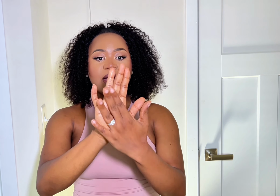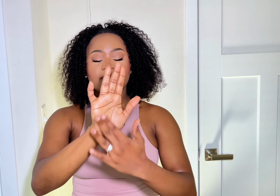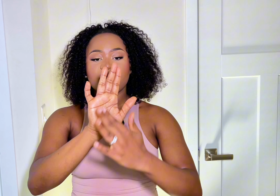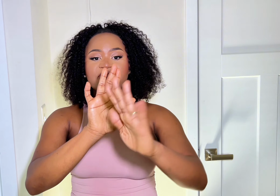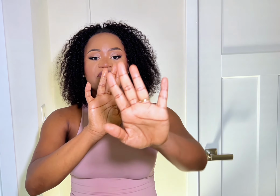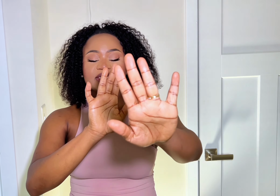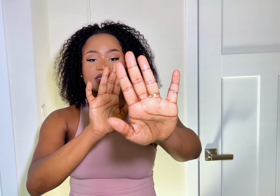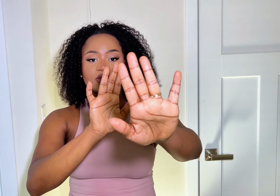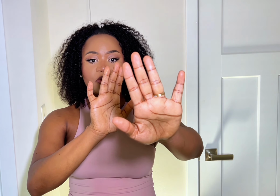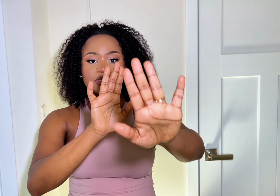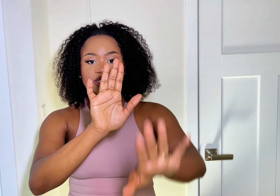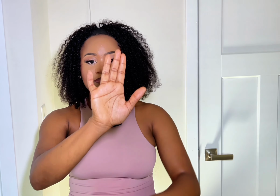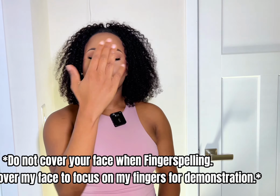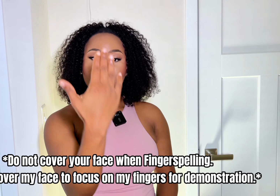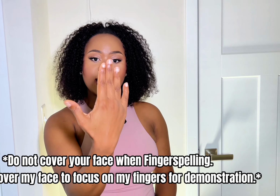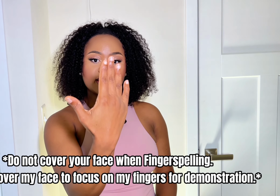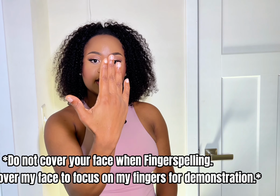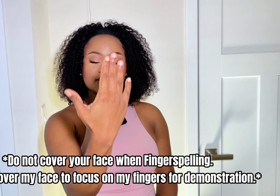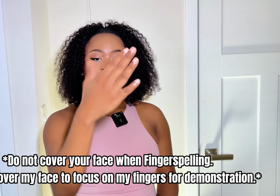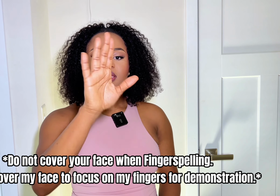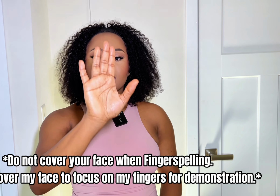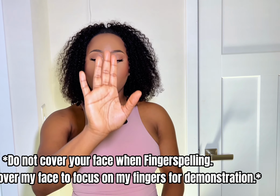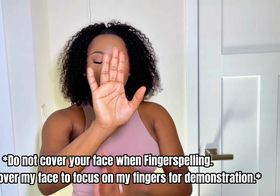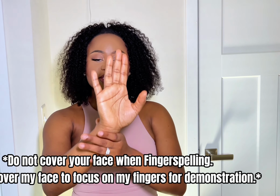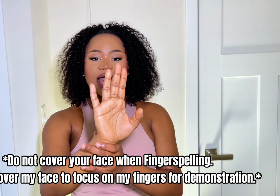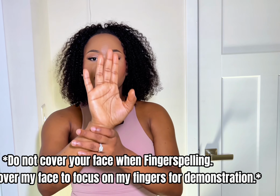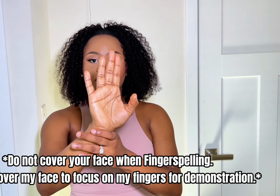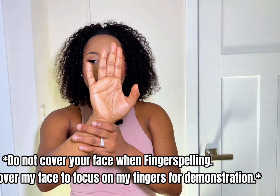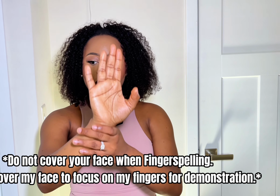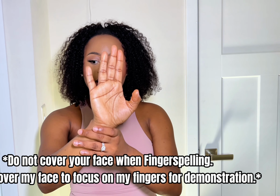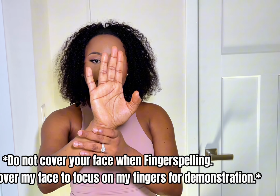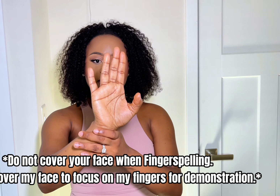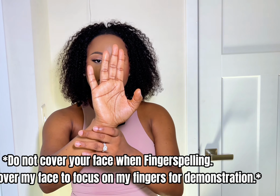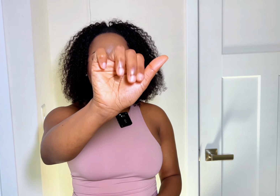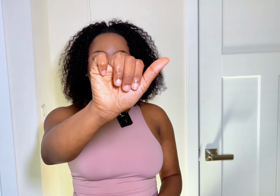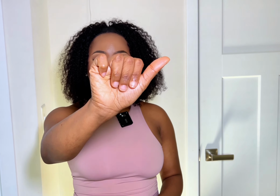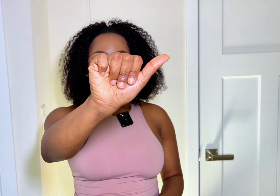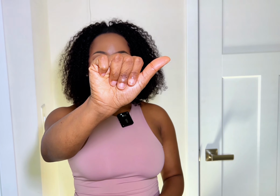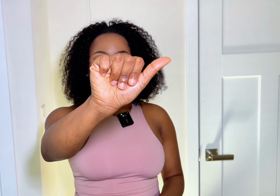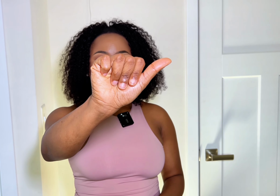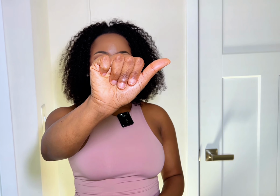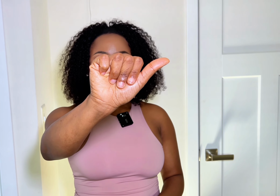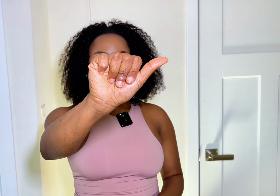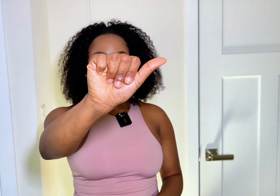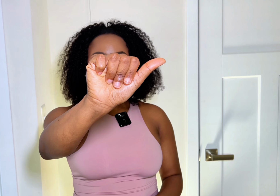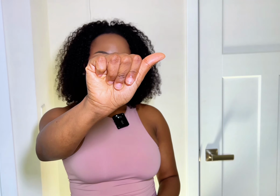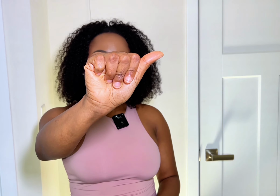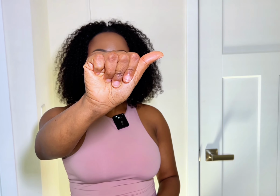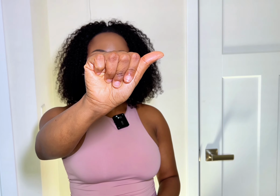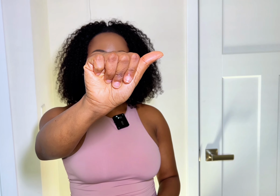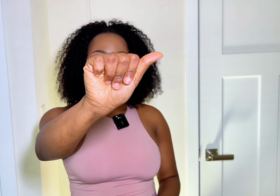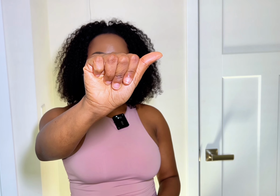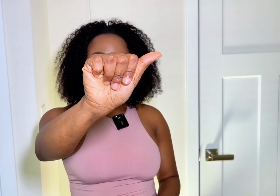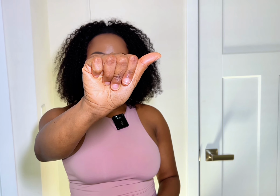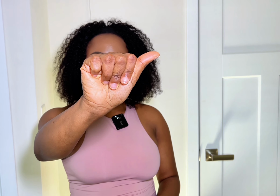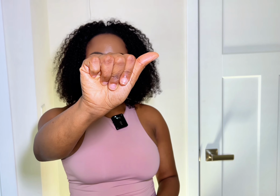palm facing the person. Not like this, always have your hand like this. A, have your thumb out like